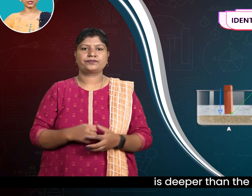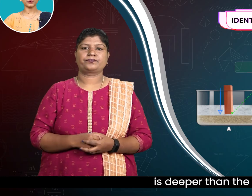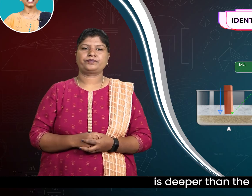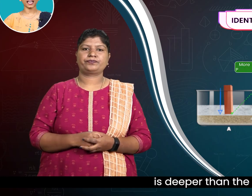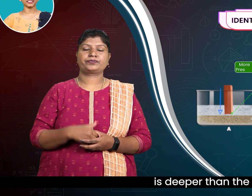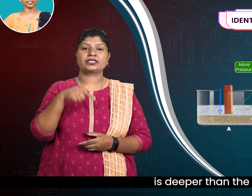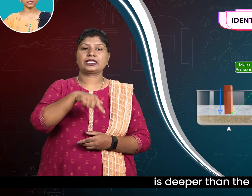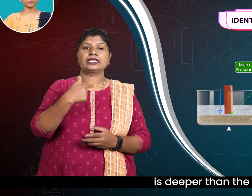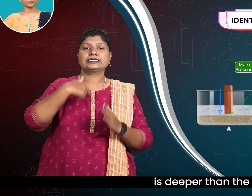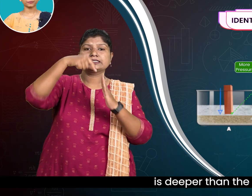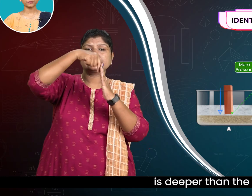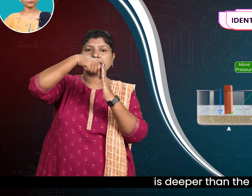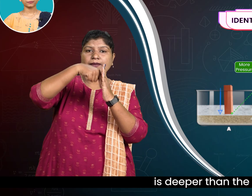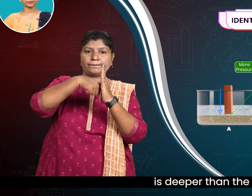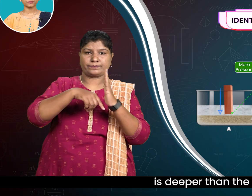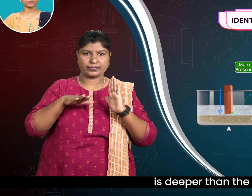is deeper than